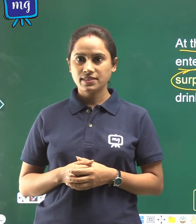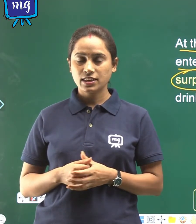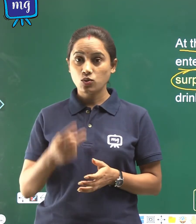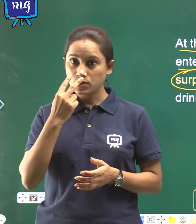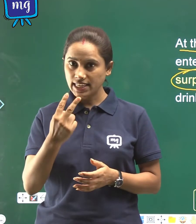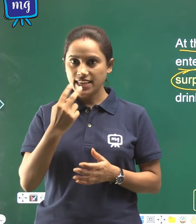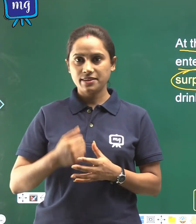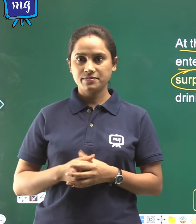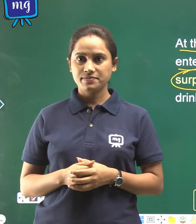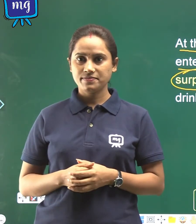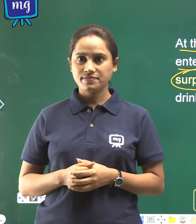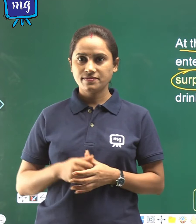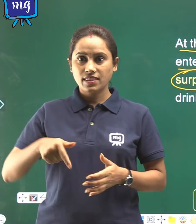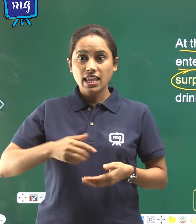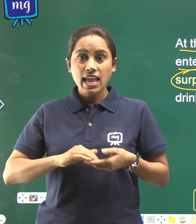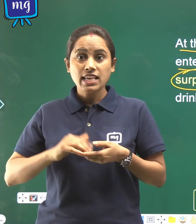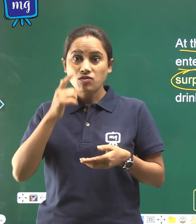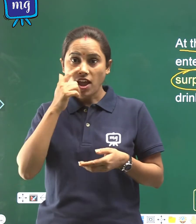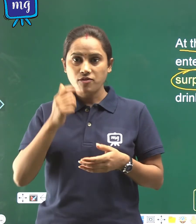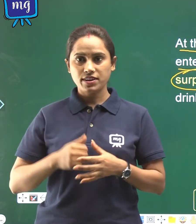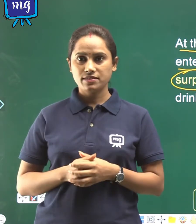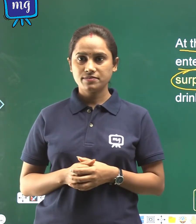to see his wife